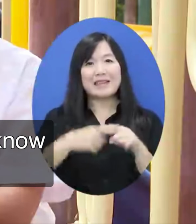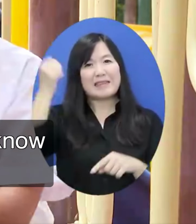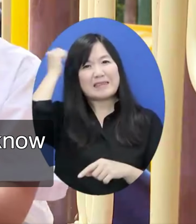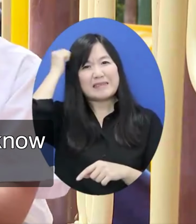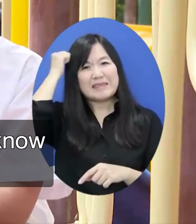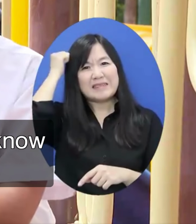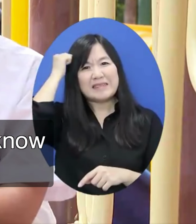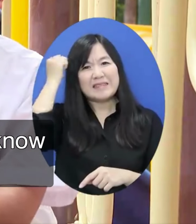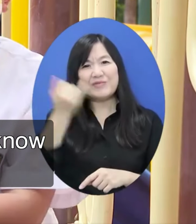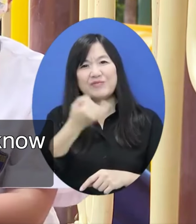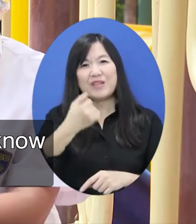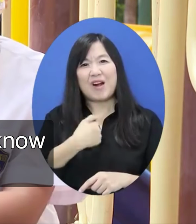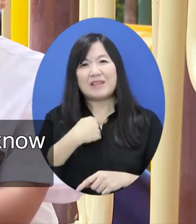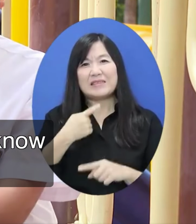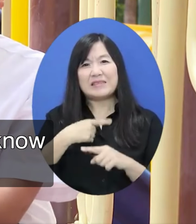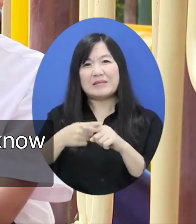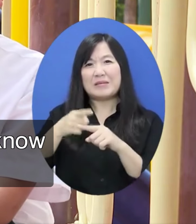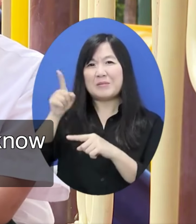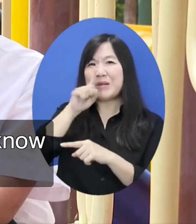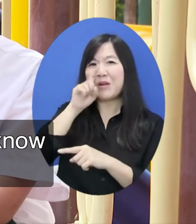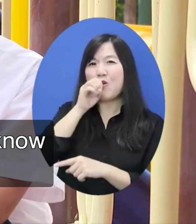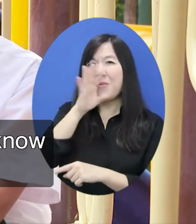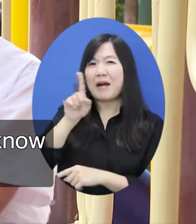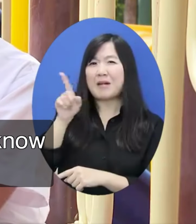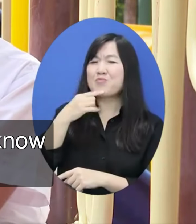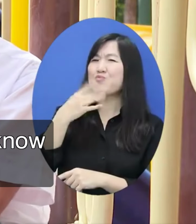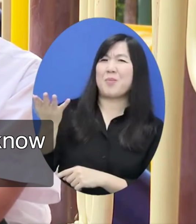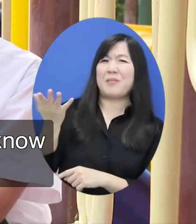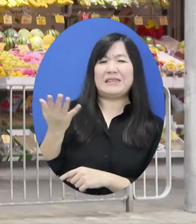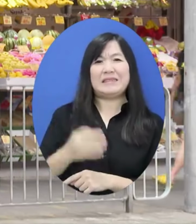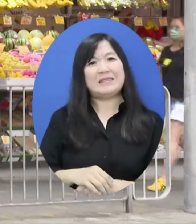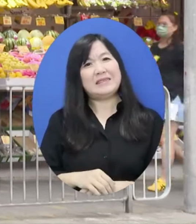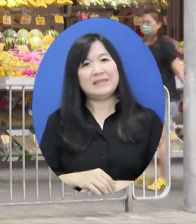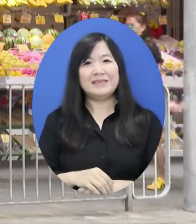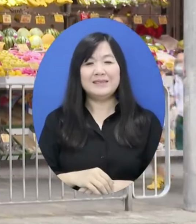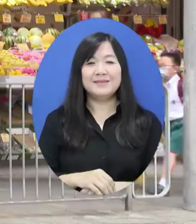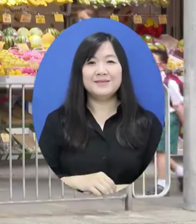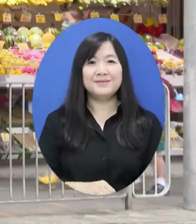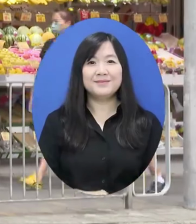so hard. Sometimes I don't know what mom's saying.